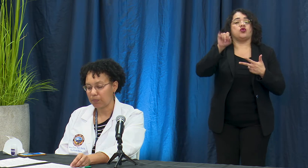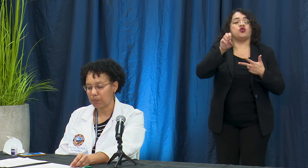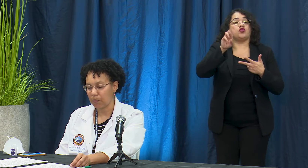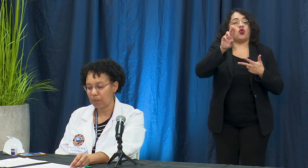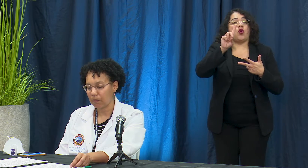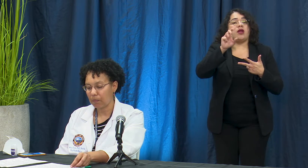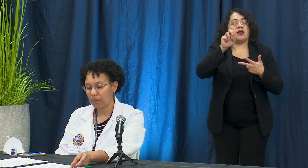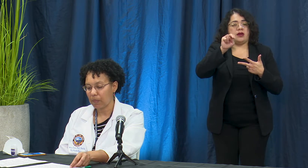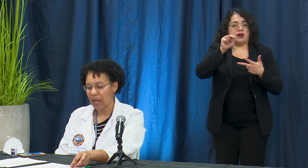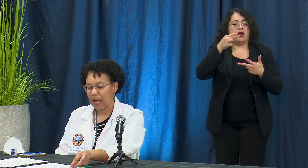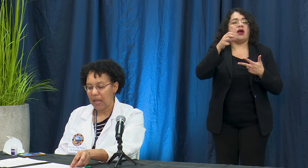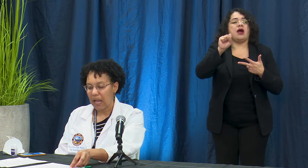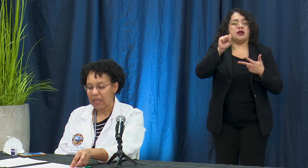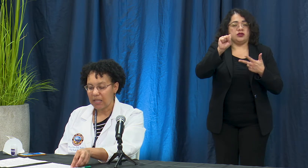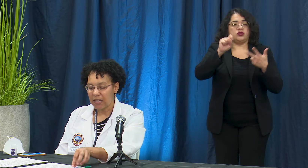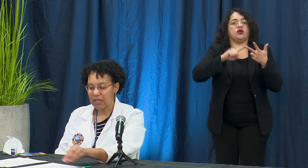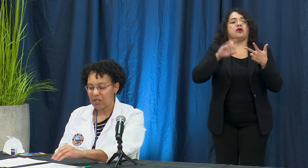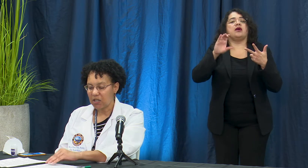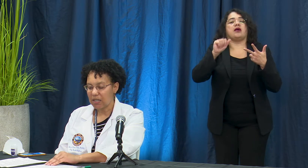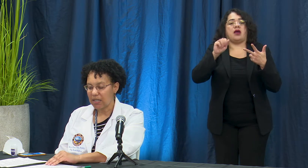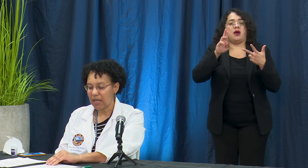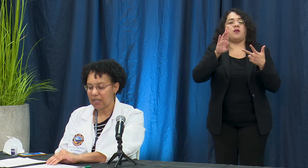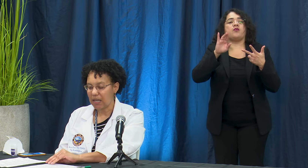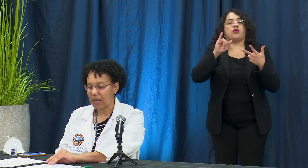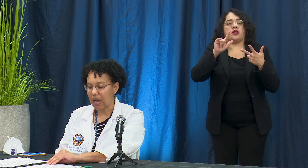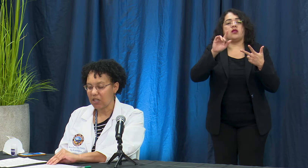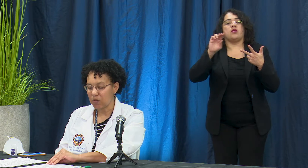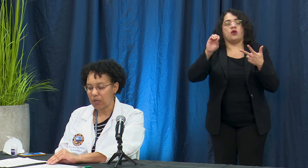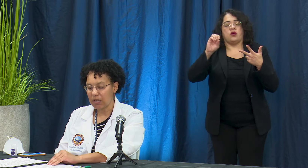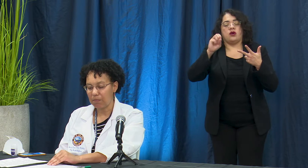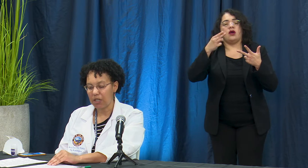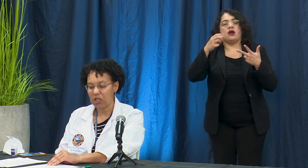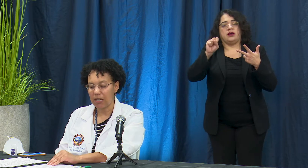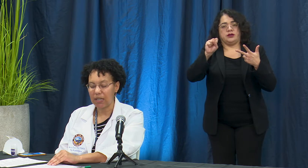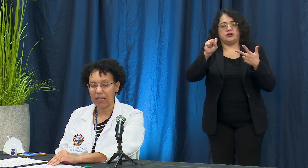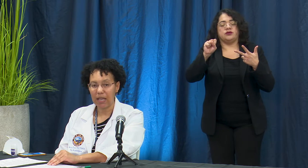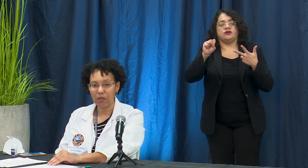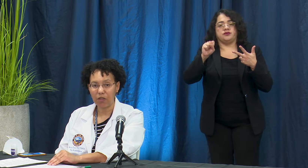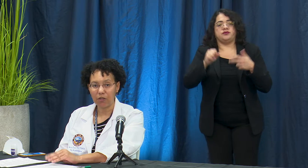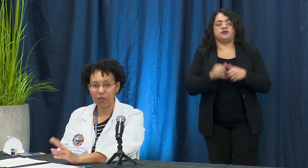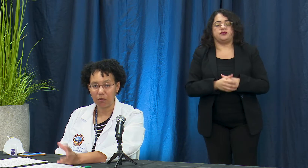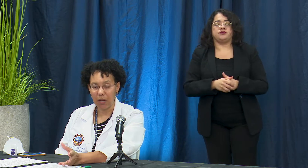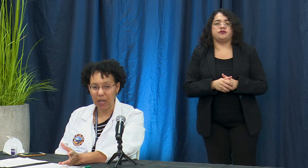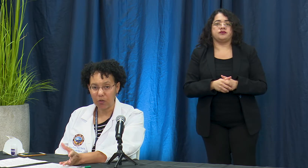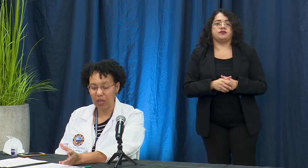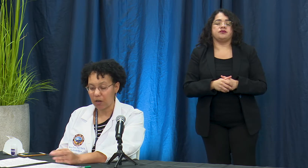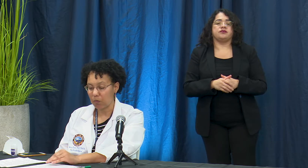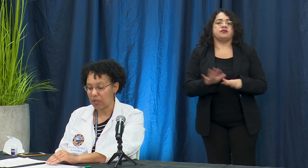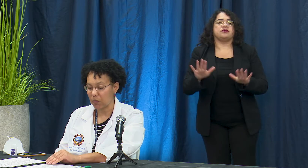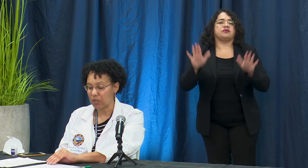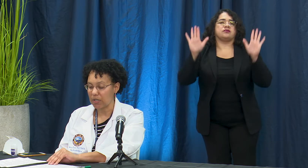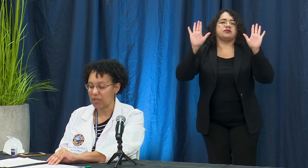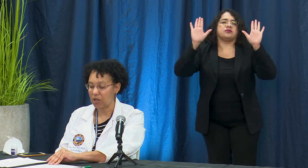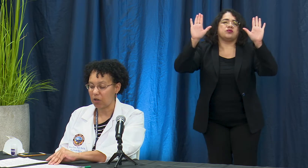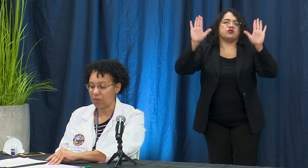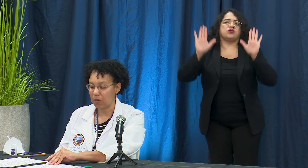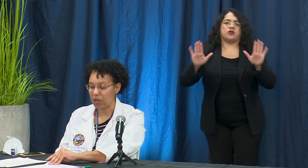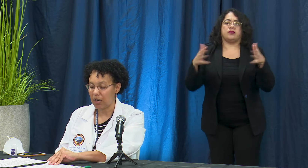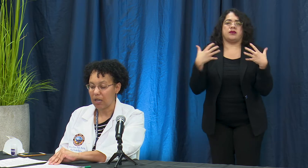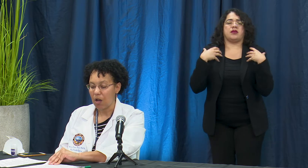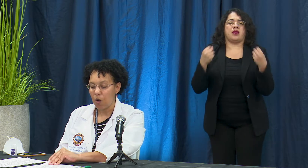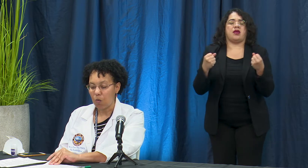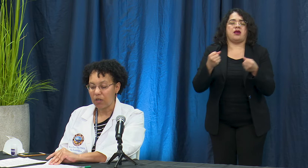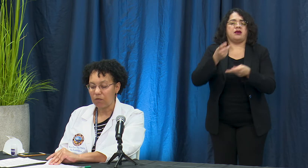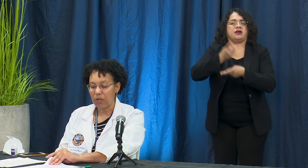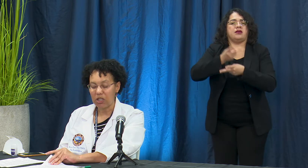School. And then in addition to testing, I just wanted to mention that there's some great healthcare resources in our